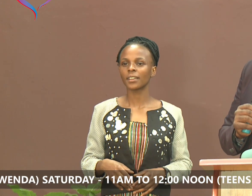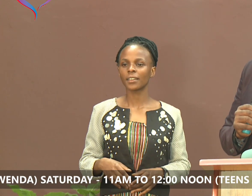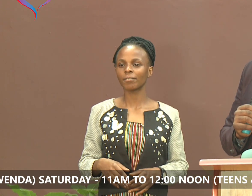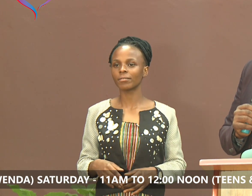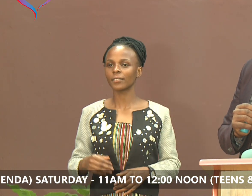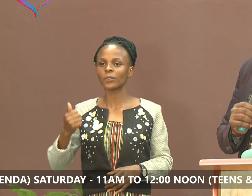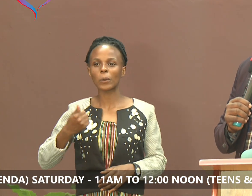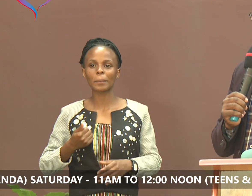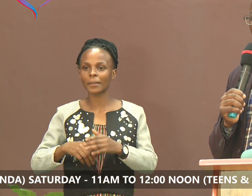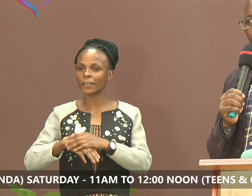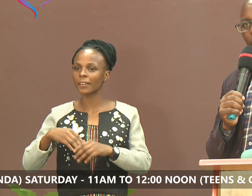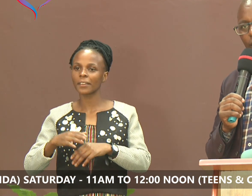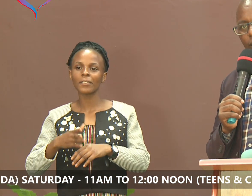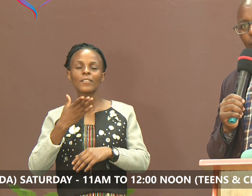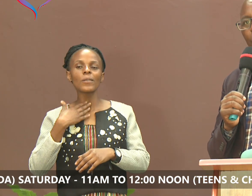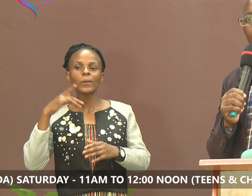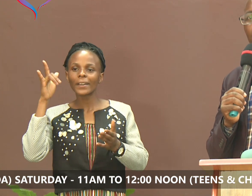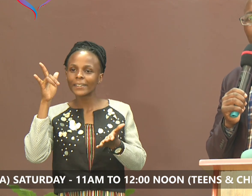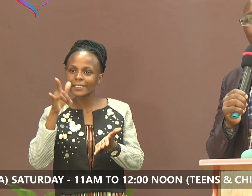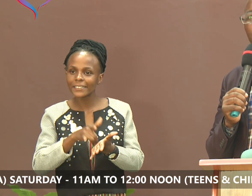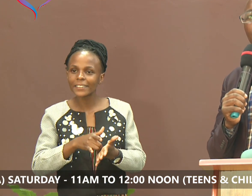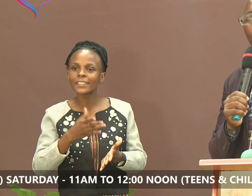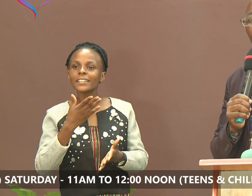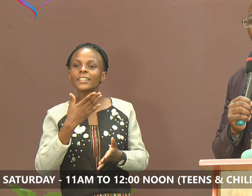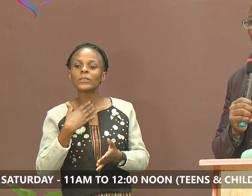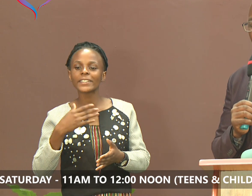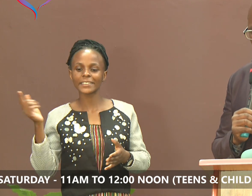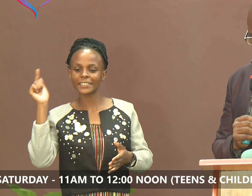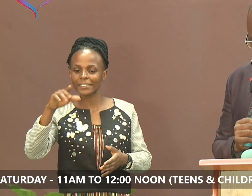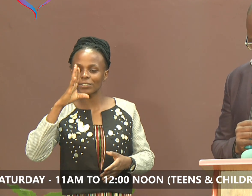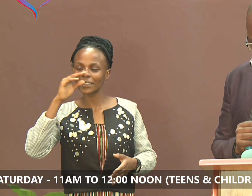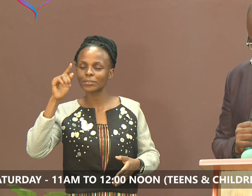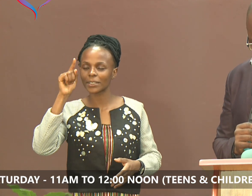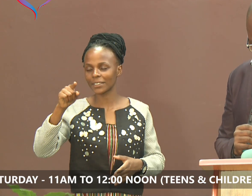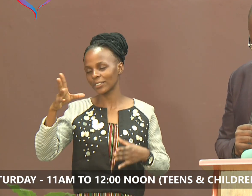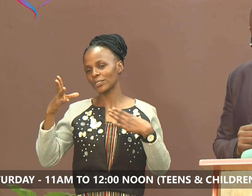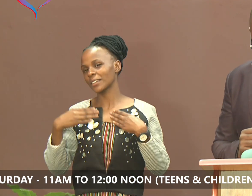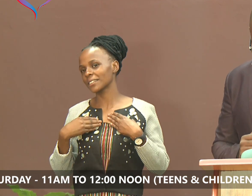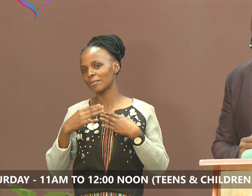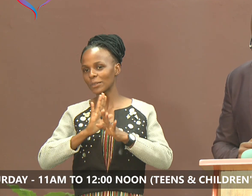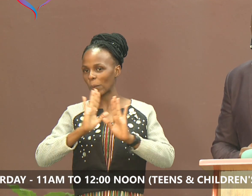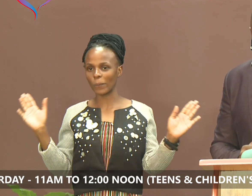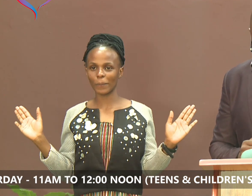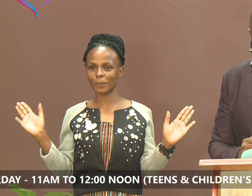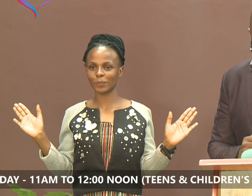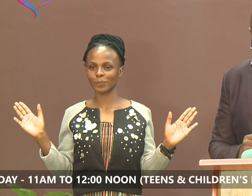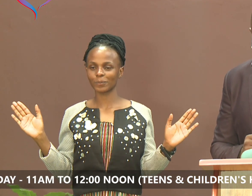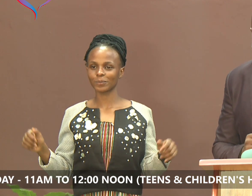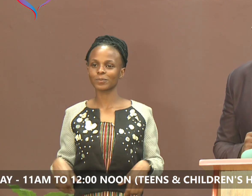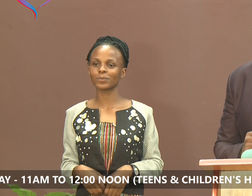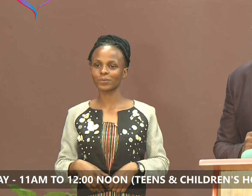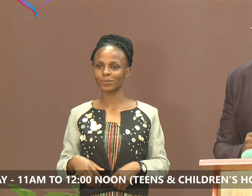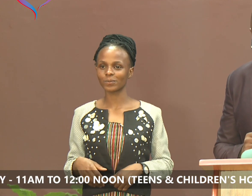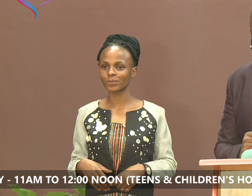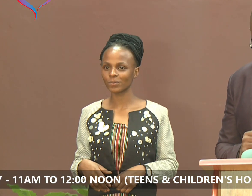Singo gambe okirize bukiriza. Ntibye bijja kola. Singo lya jana kubalira oba mulimu gwa yagalo kola